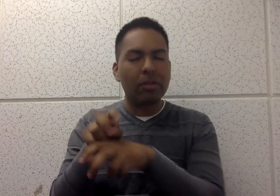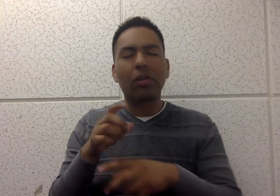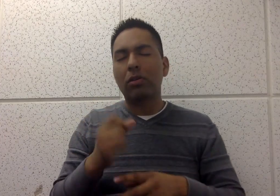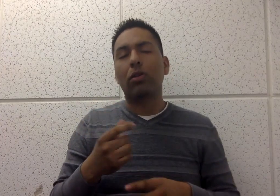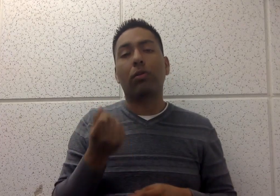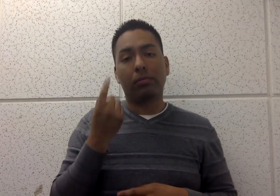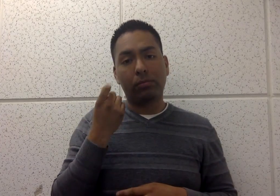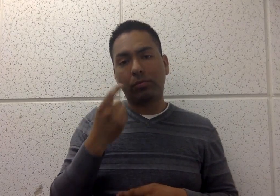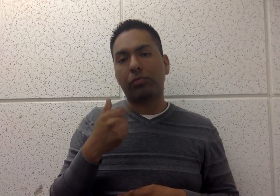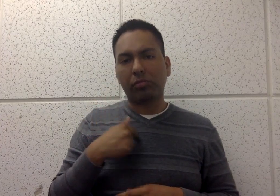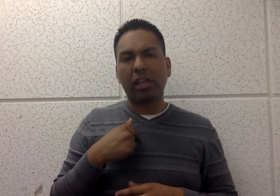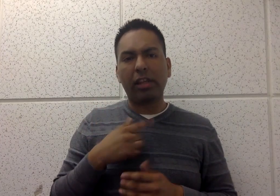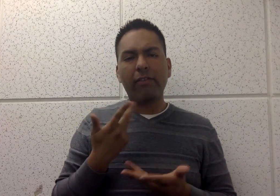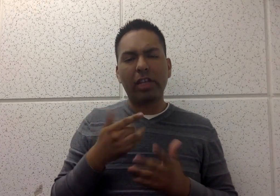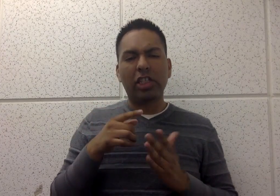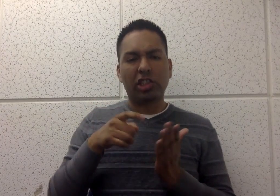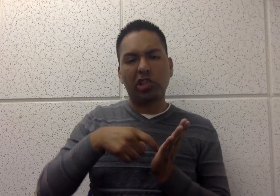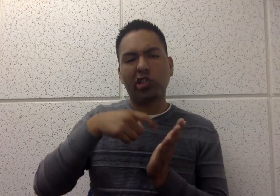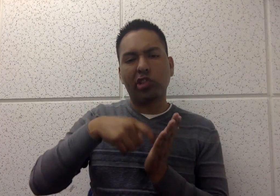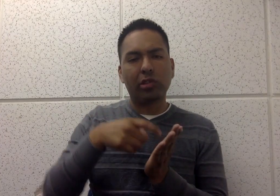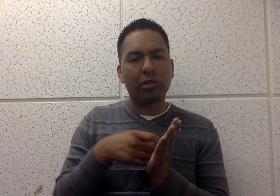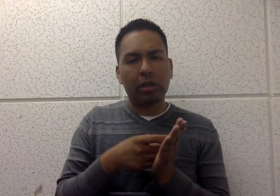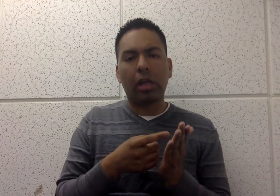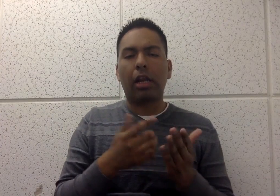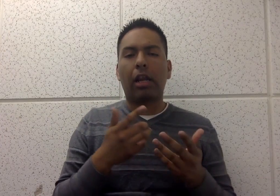up colonies of known age and counted all the ants.